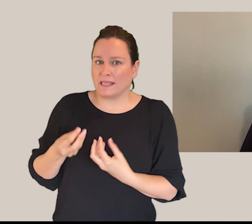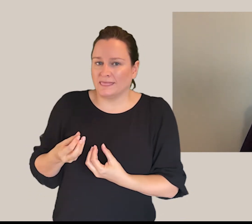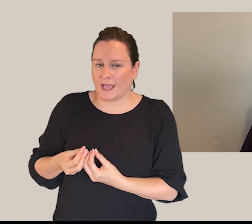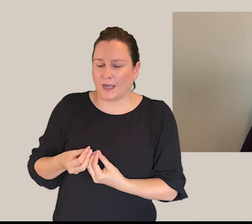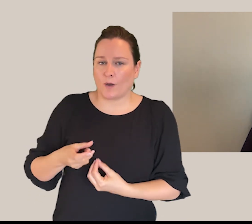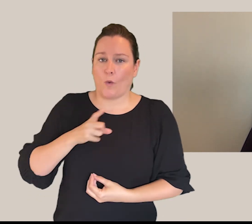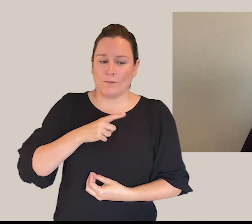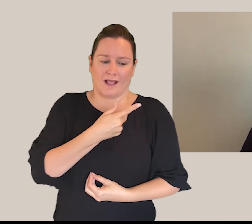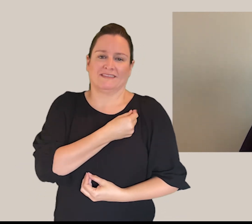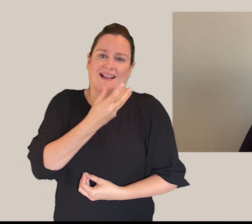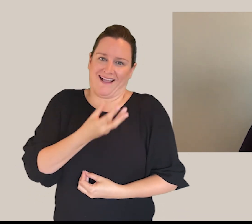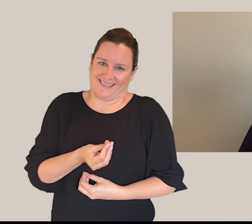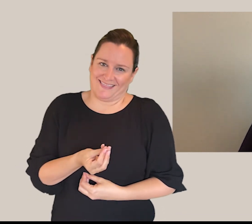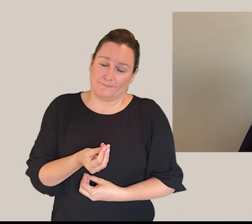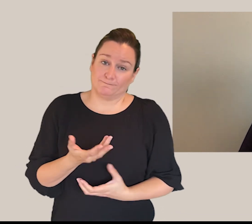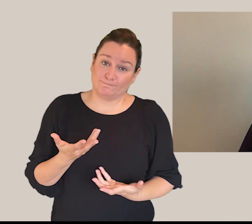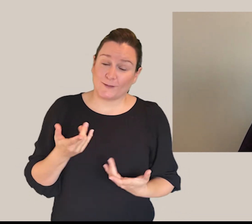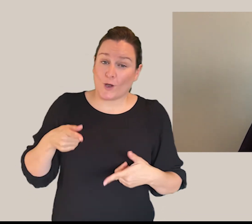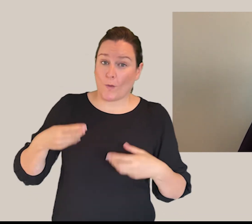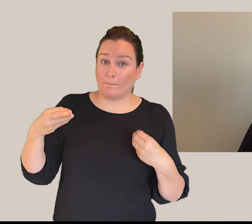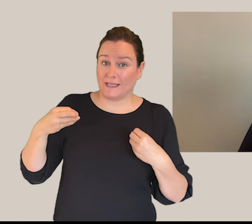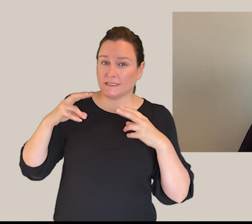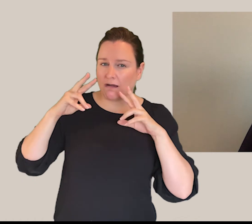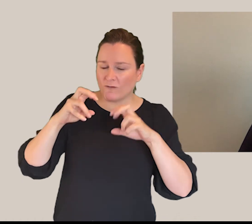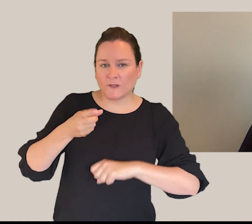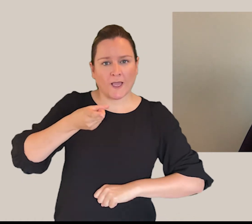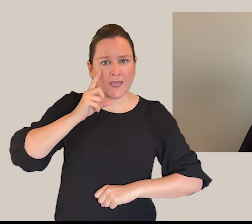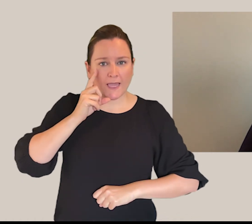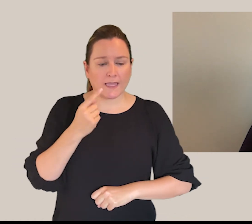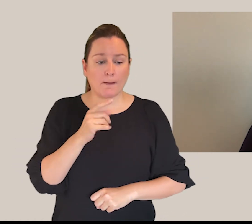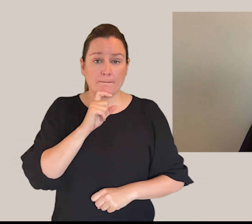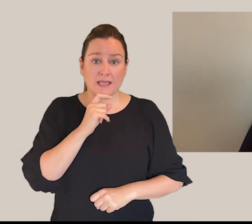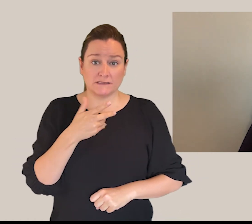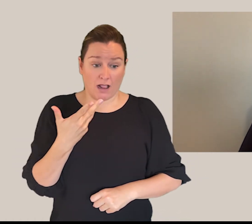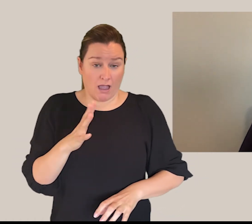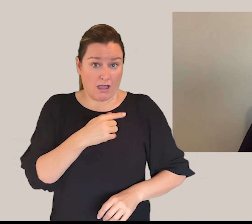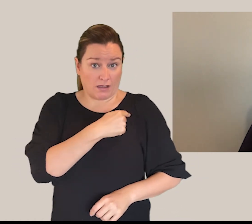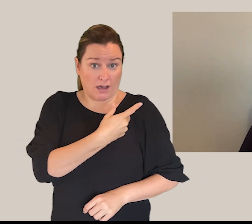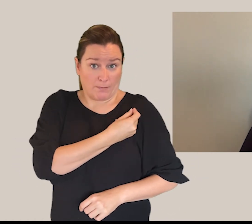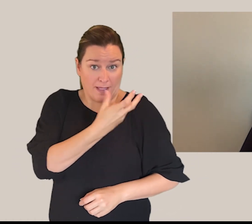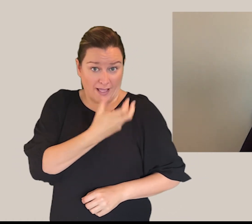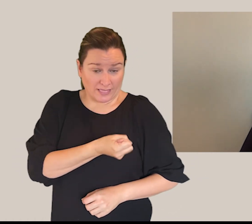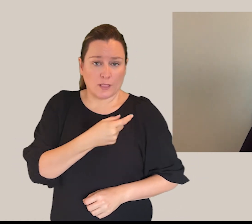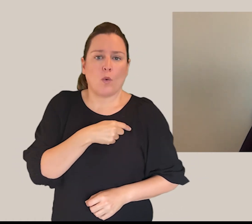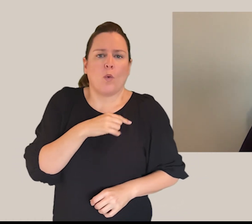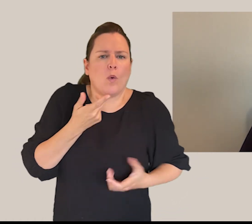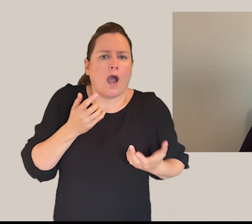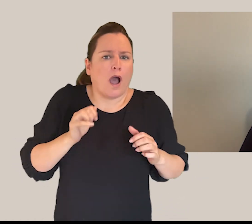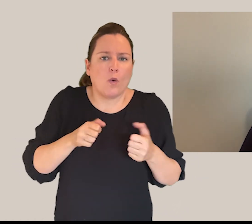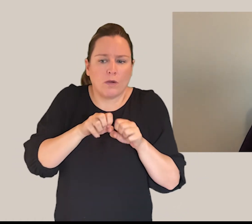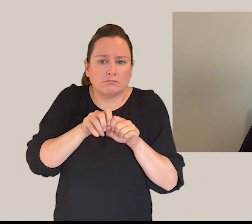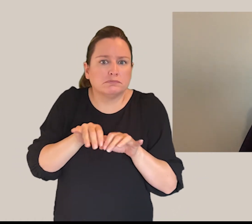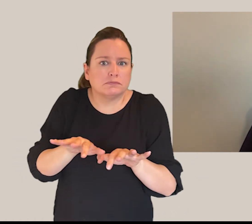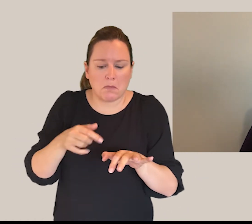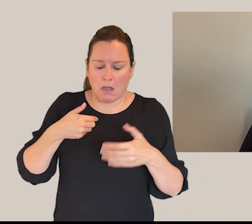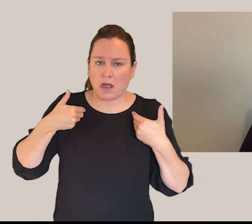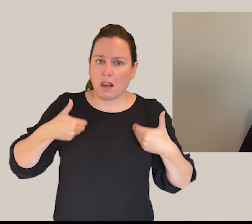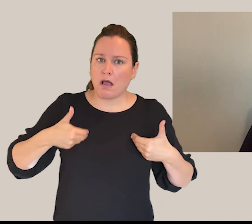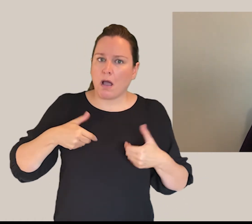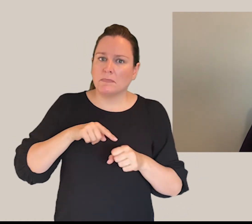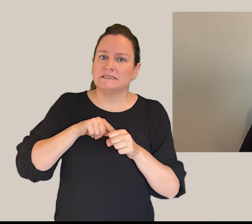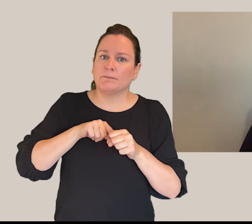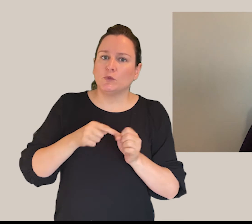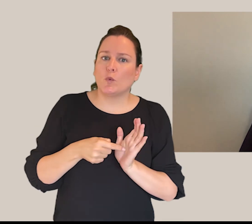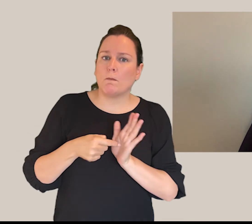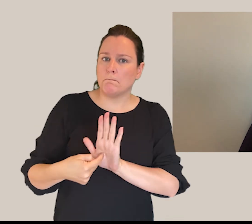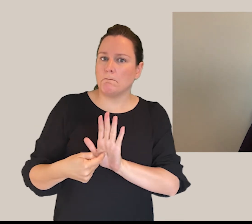been vaccinated. Researchers are also still busy studying the extent to which vaccinated people can spread the disease without showing